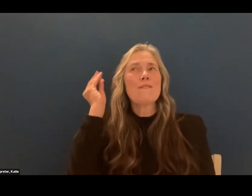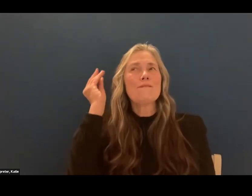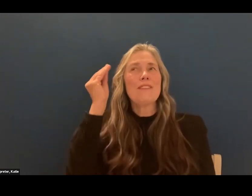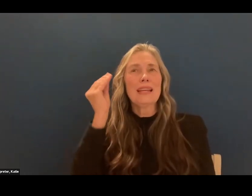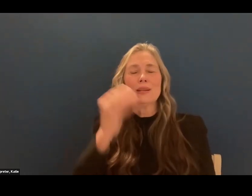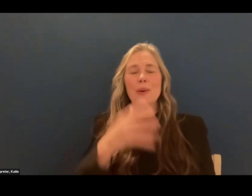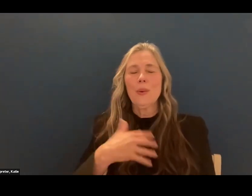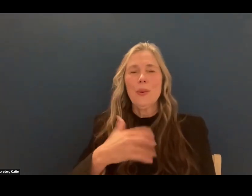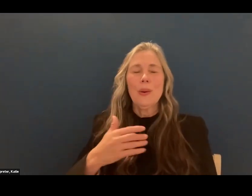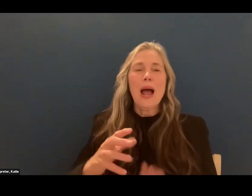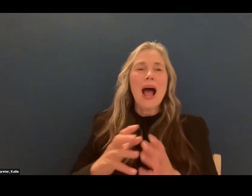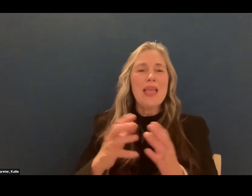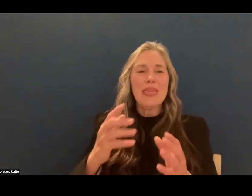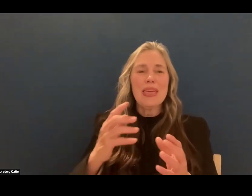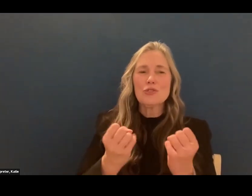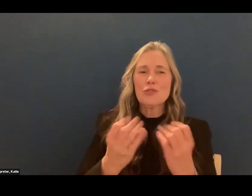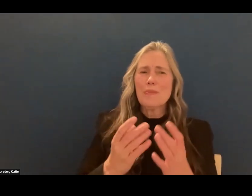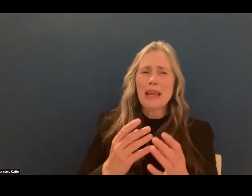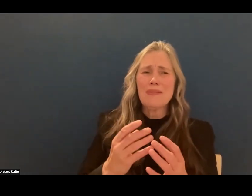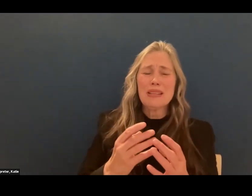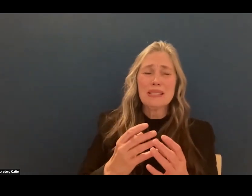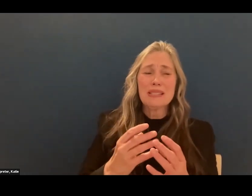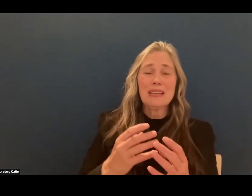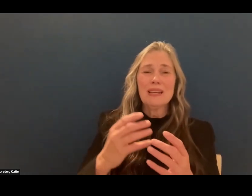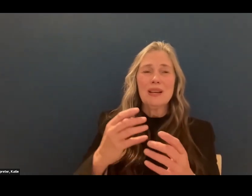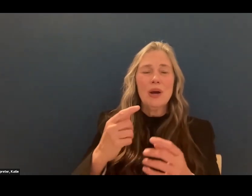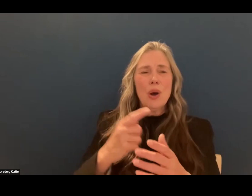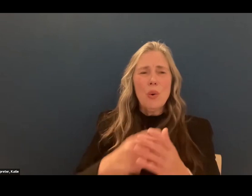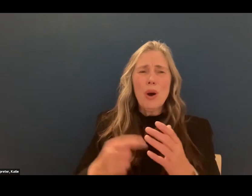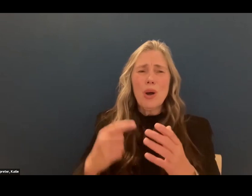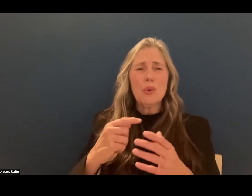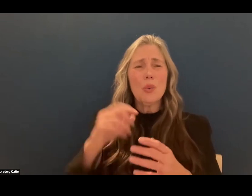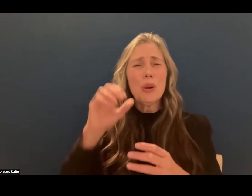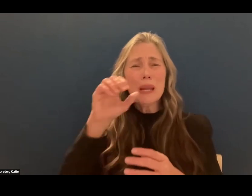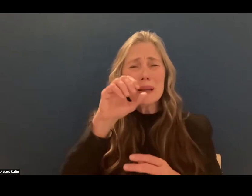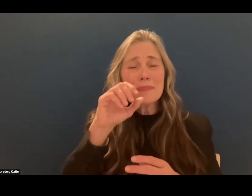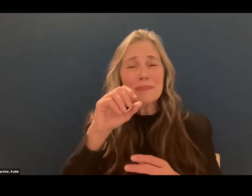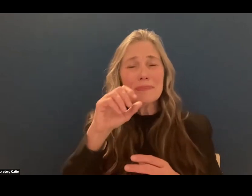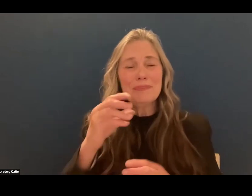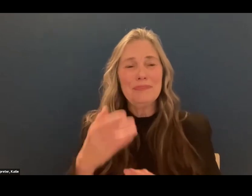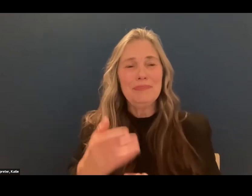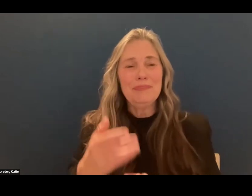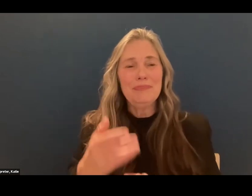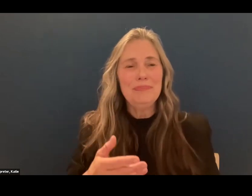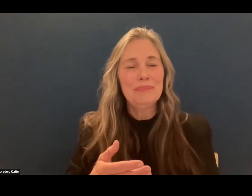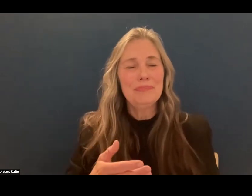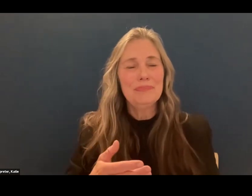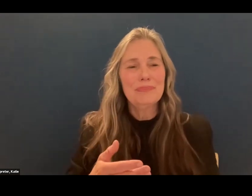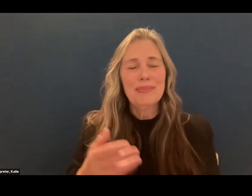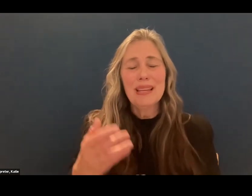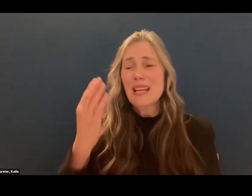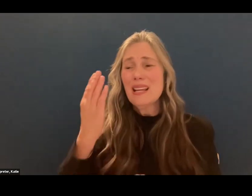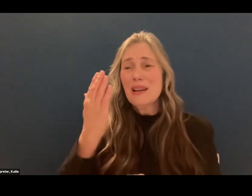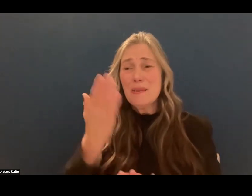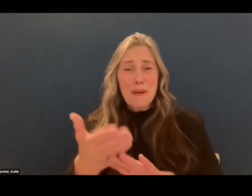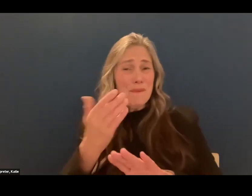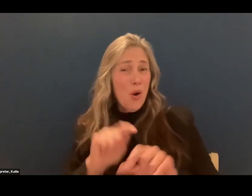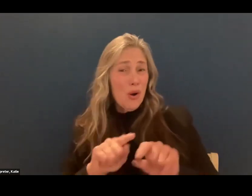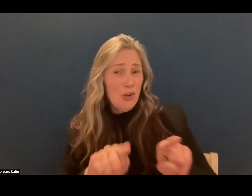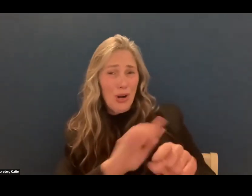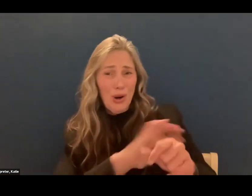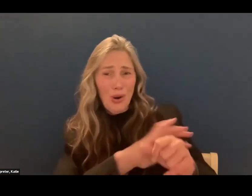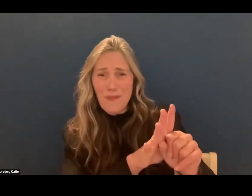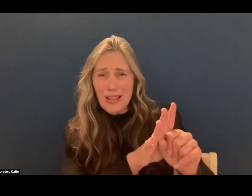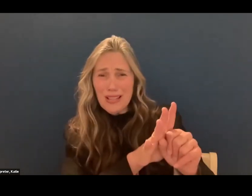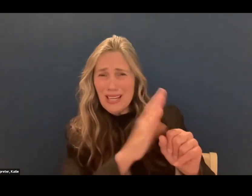how much I think so many of us missed what is a normal, or as normal as you can get, school year. And I think at our last